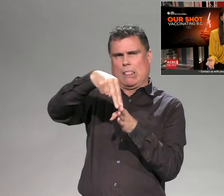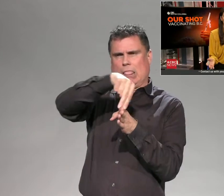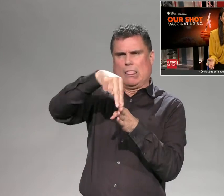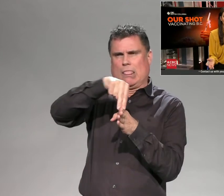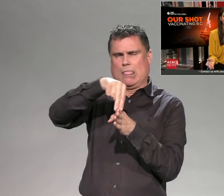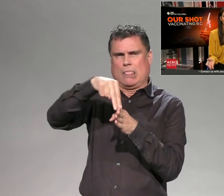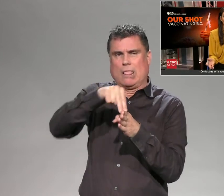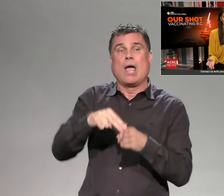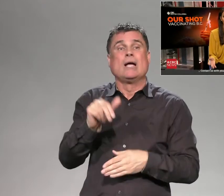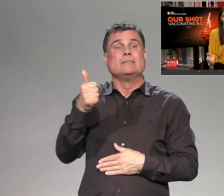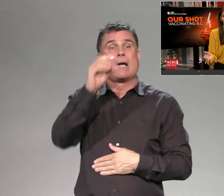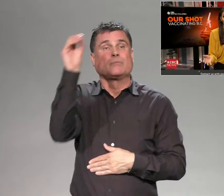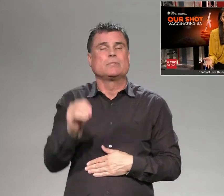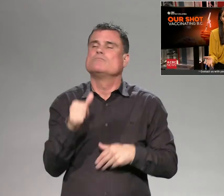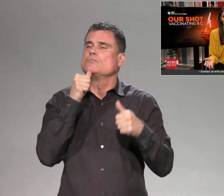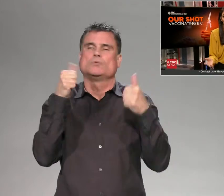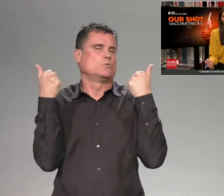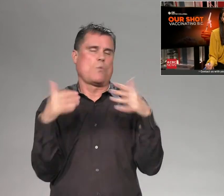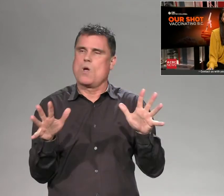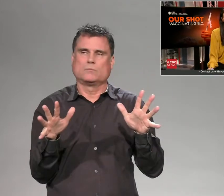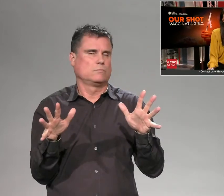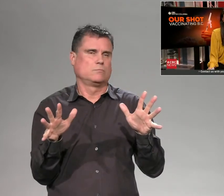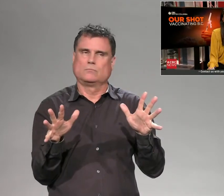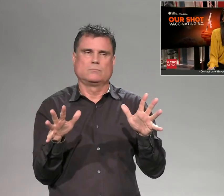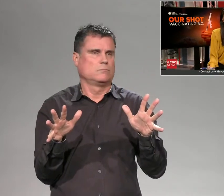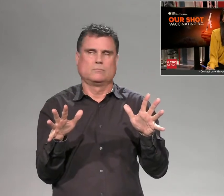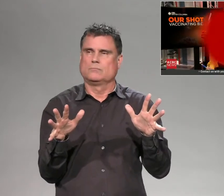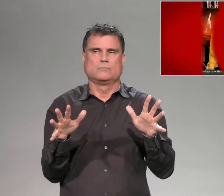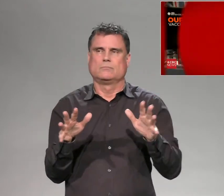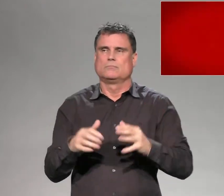a family doctor who seems to be getting a lot of questions about it.